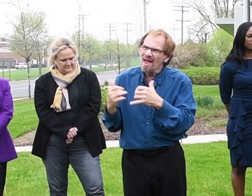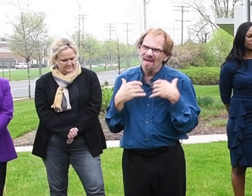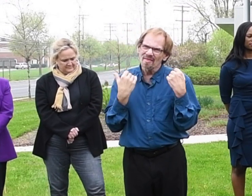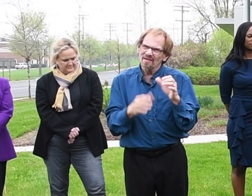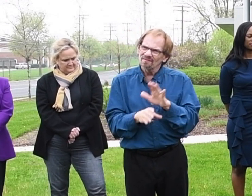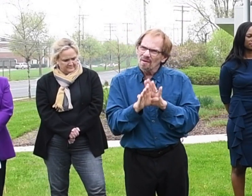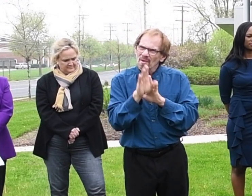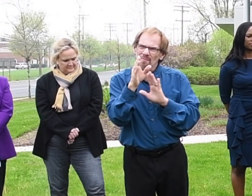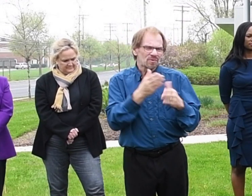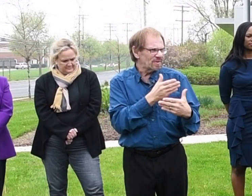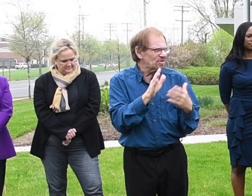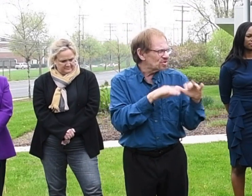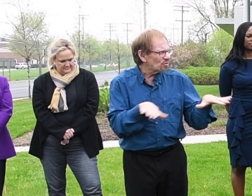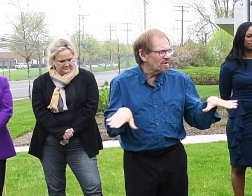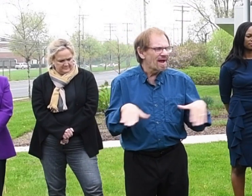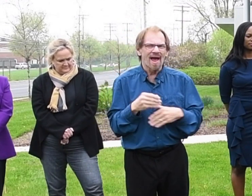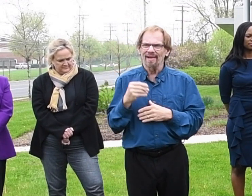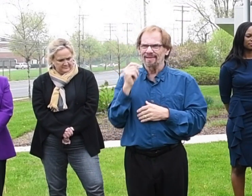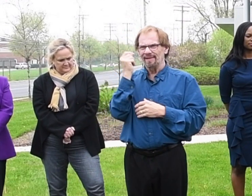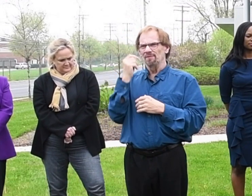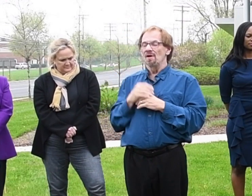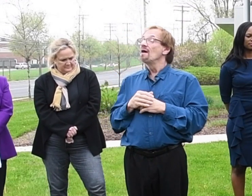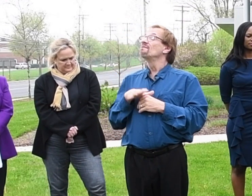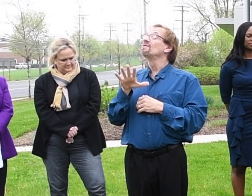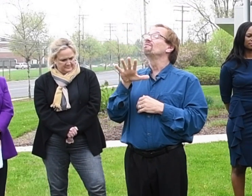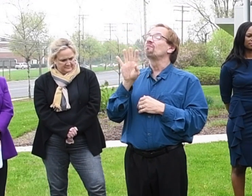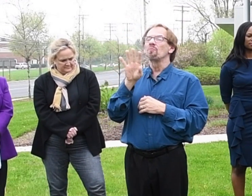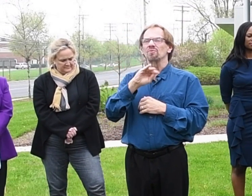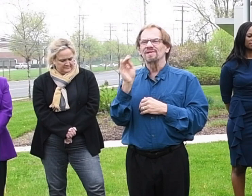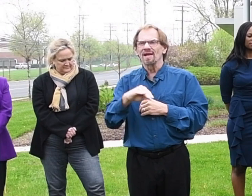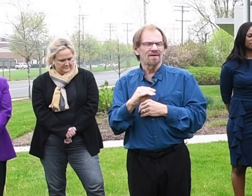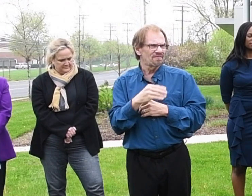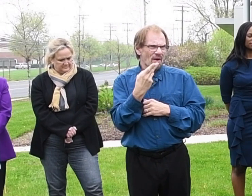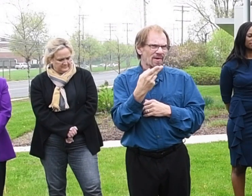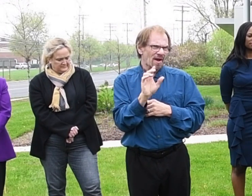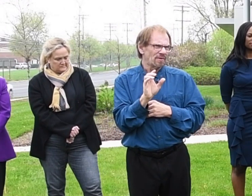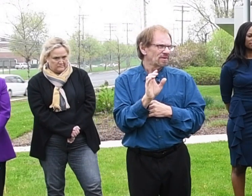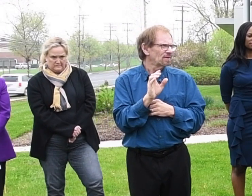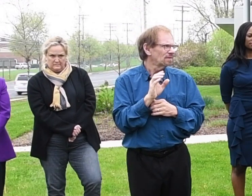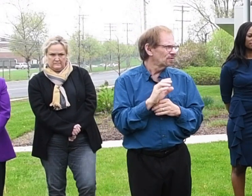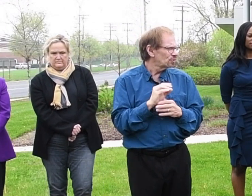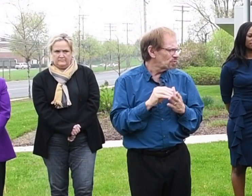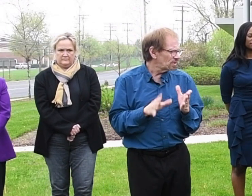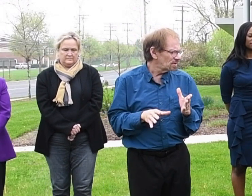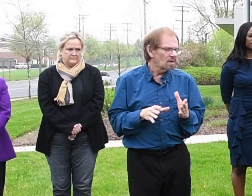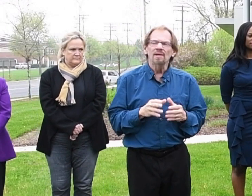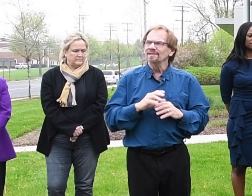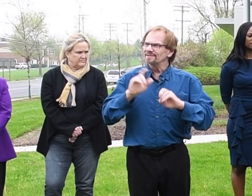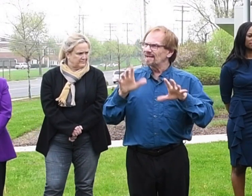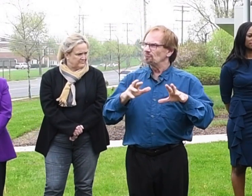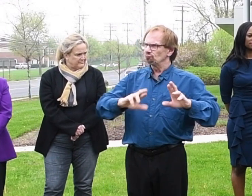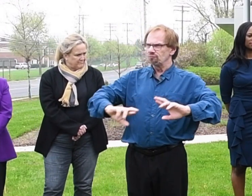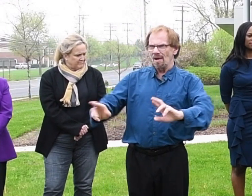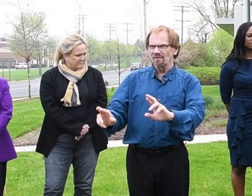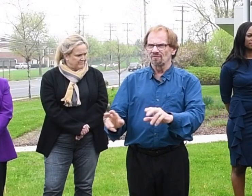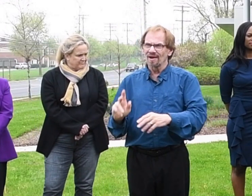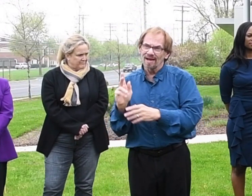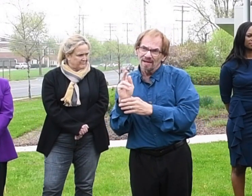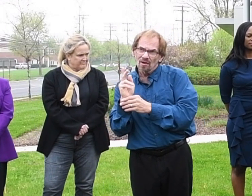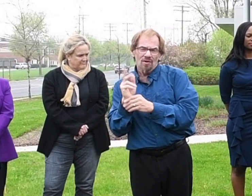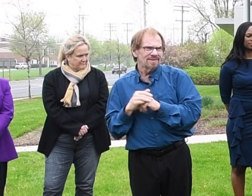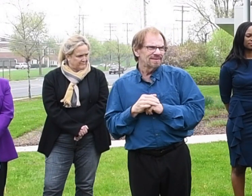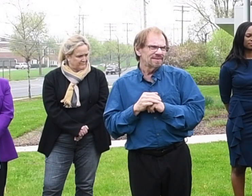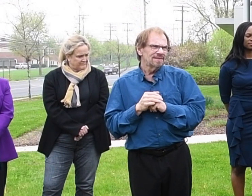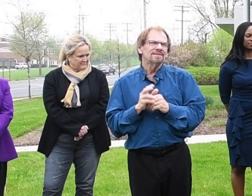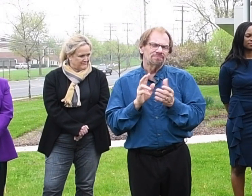adolescents. With 54% of Howard County students testing ready for kindergarten, the need for increased educational play spaces